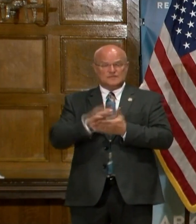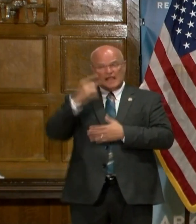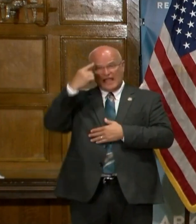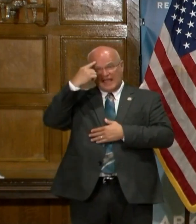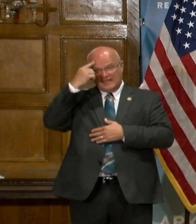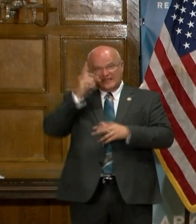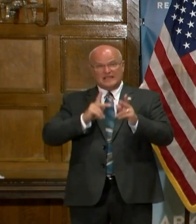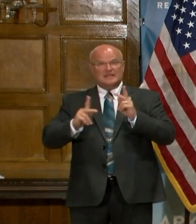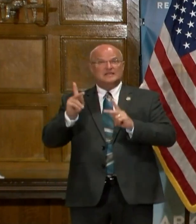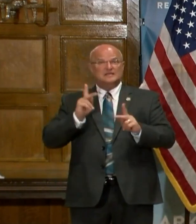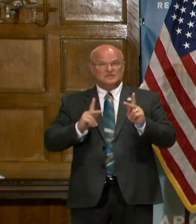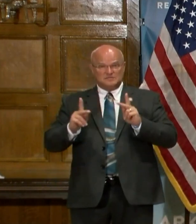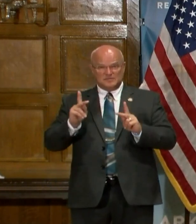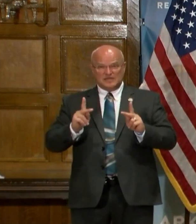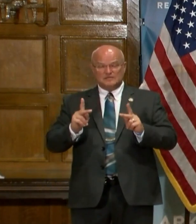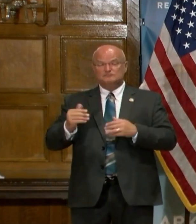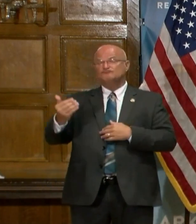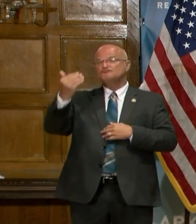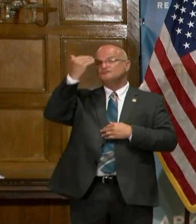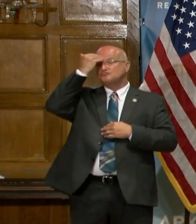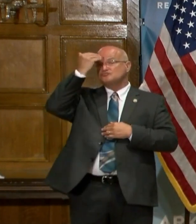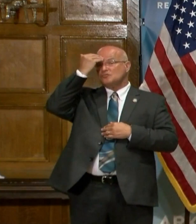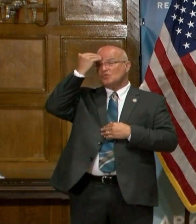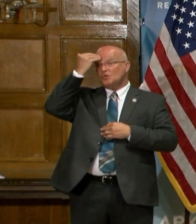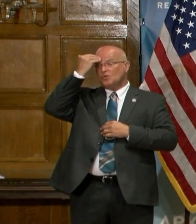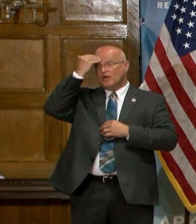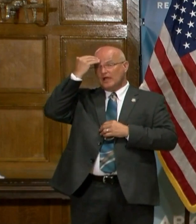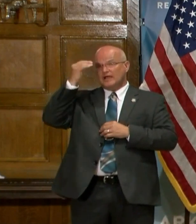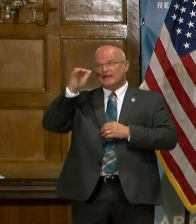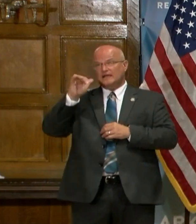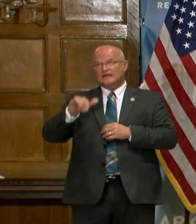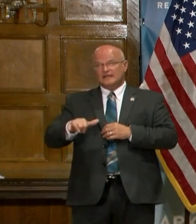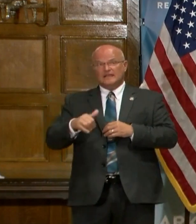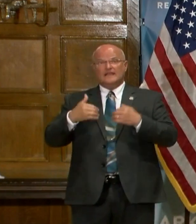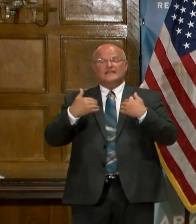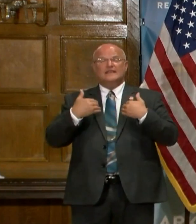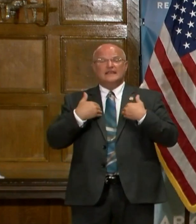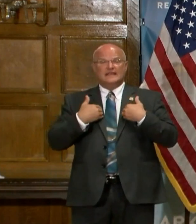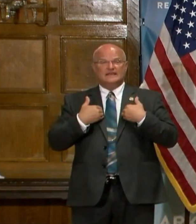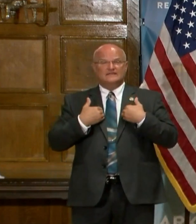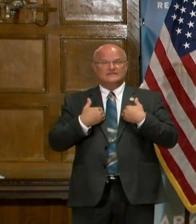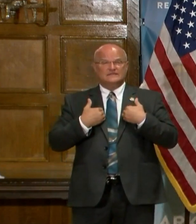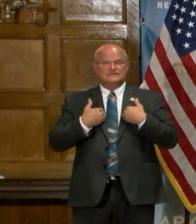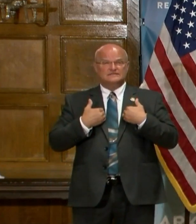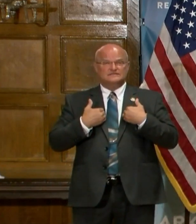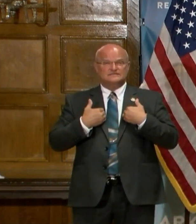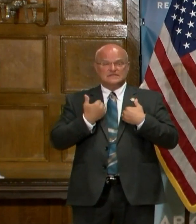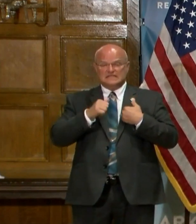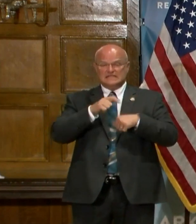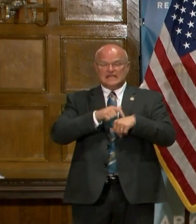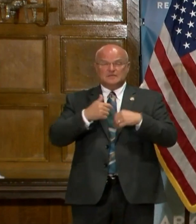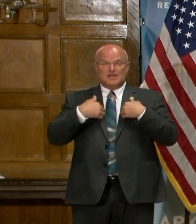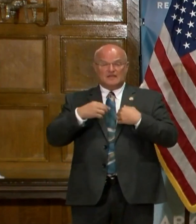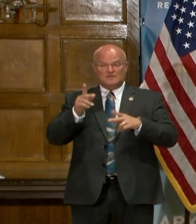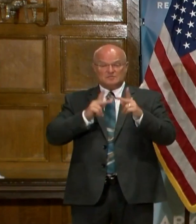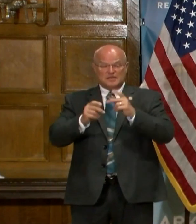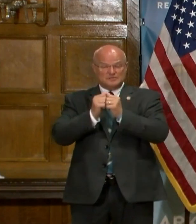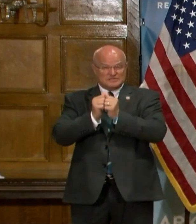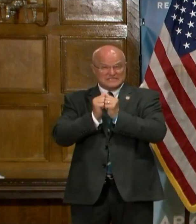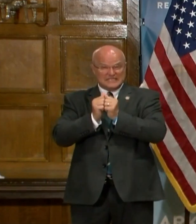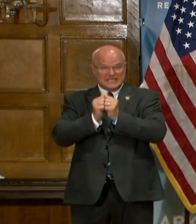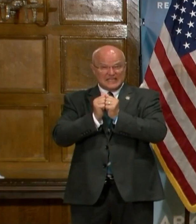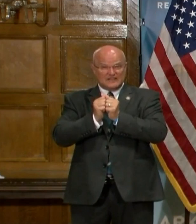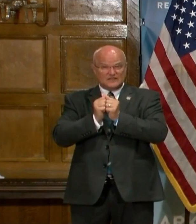think everybody is very aware that there is, anytime you have people